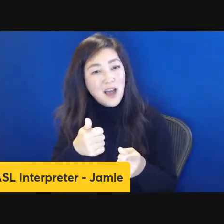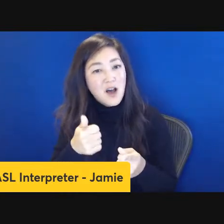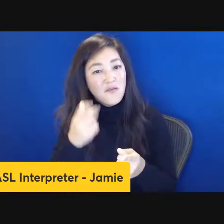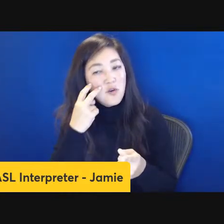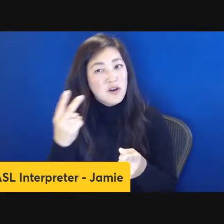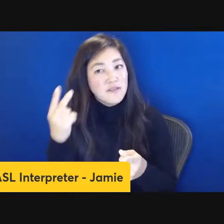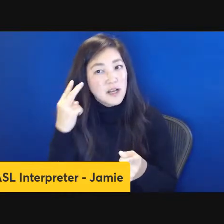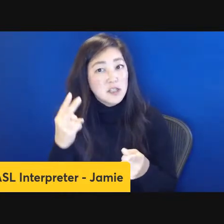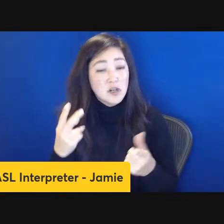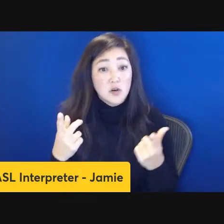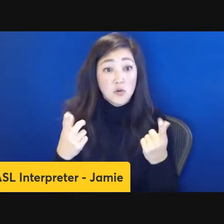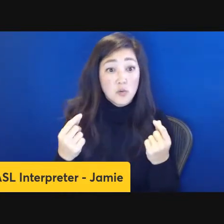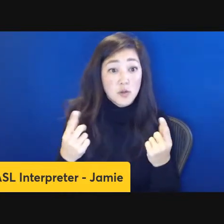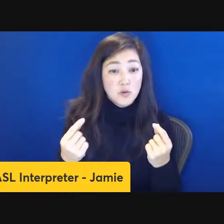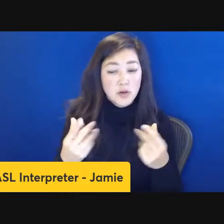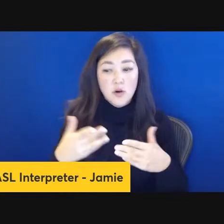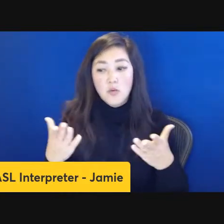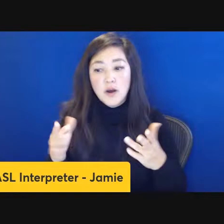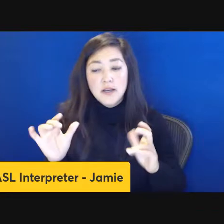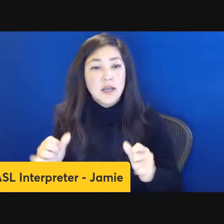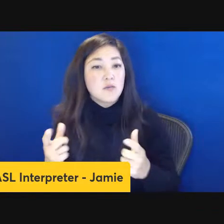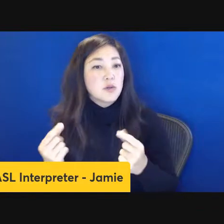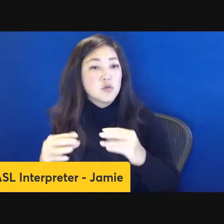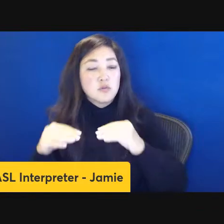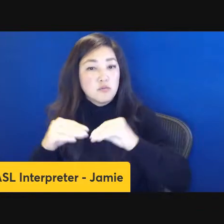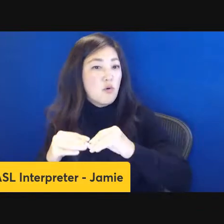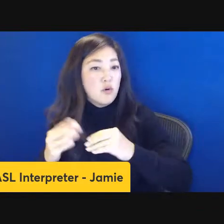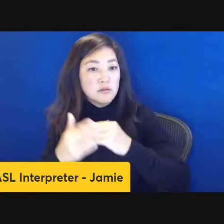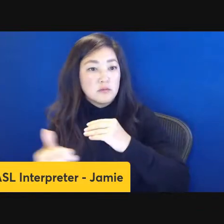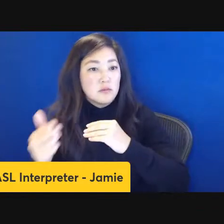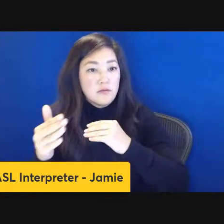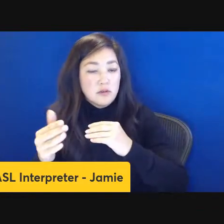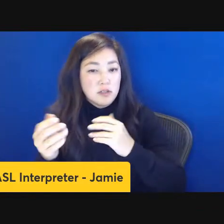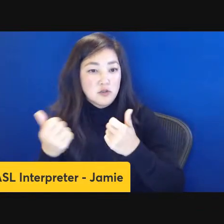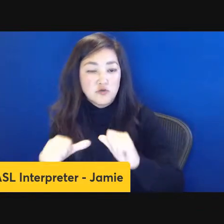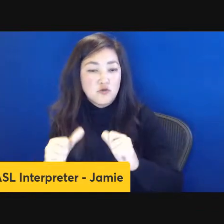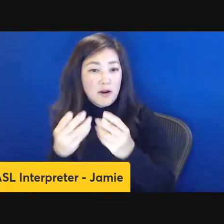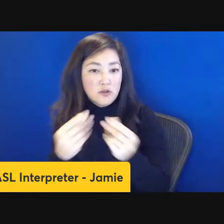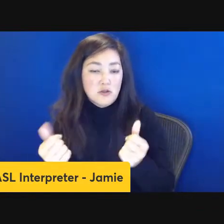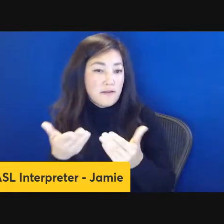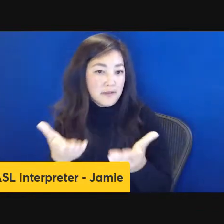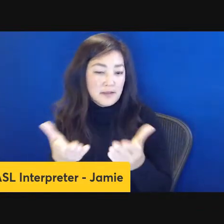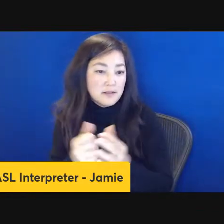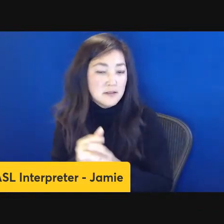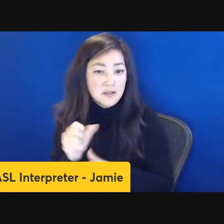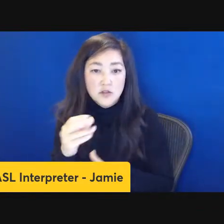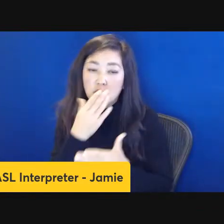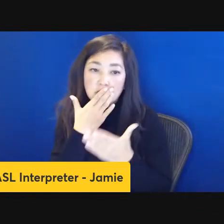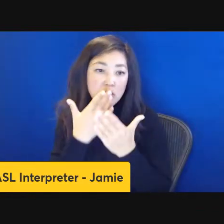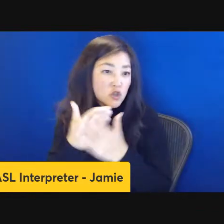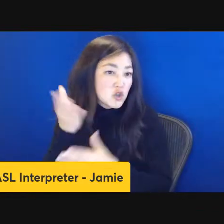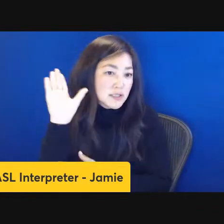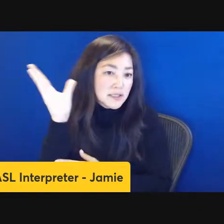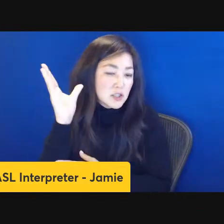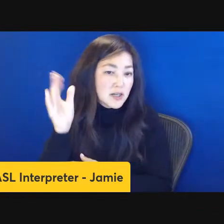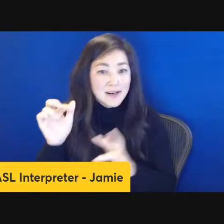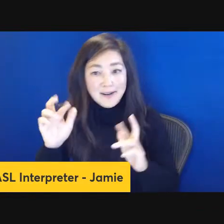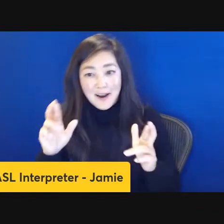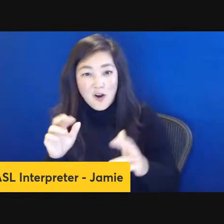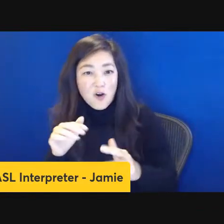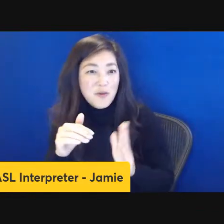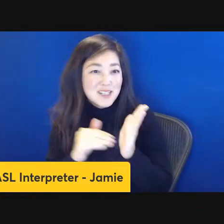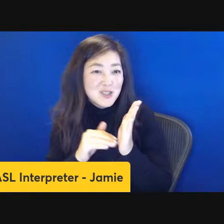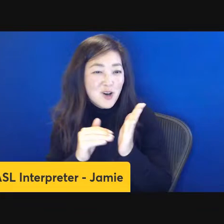what's done, but what else can we do moving forward to address this? So it's a great lecture. I'm hoping that Dr. Braun, because we've had